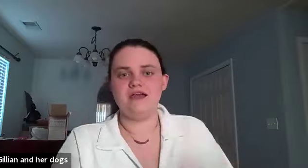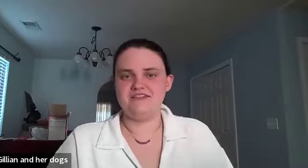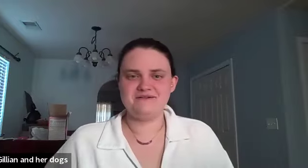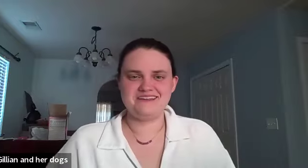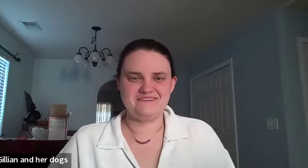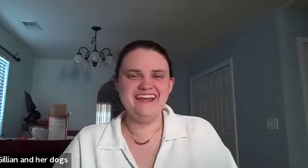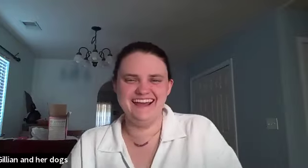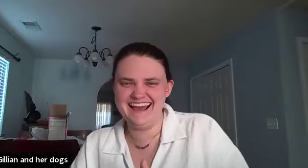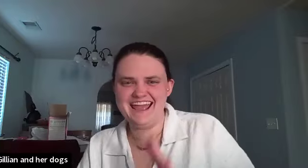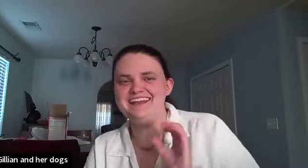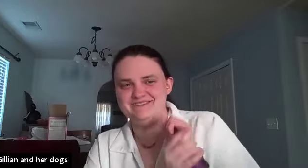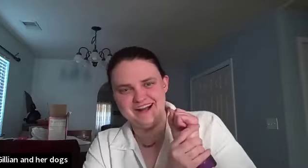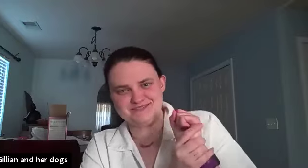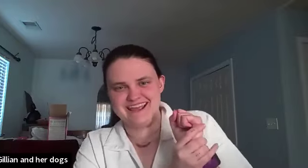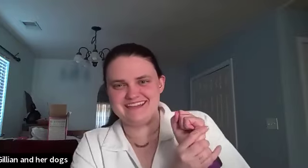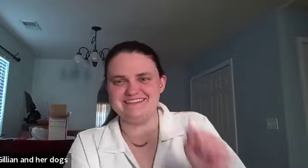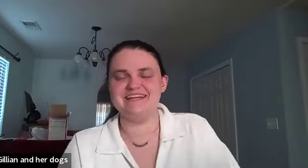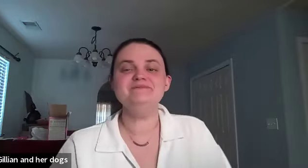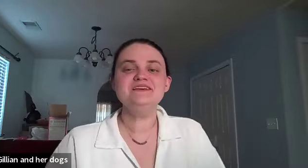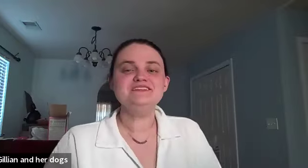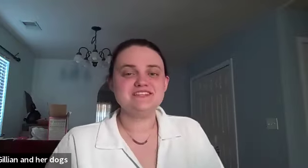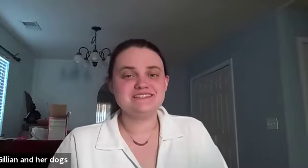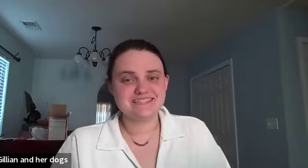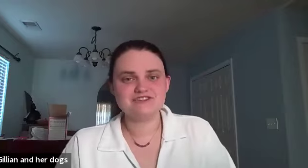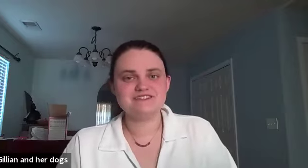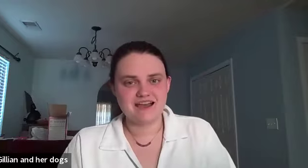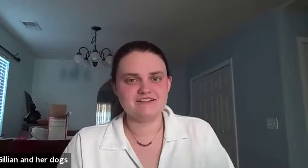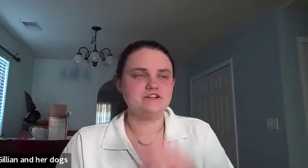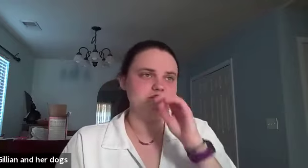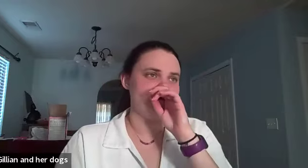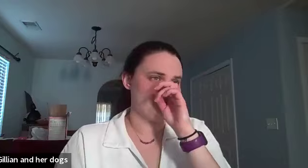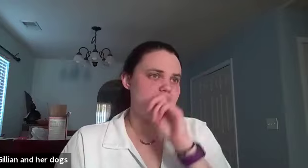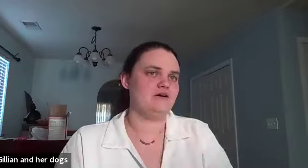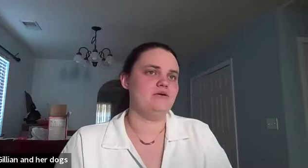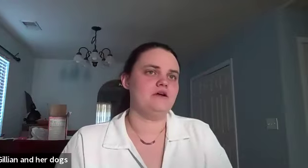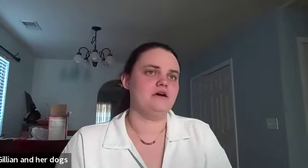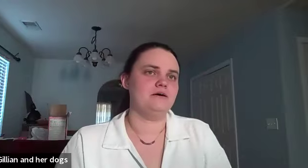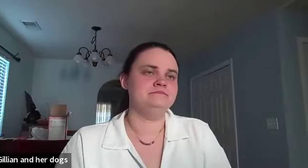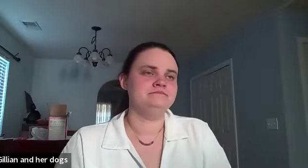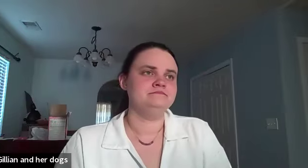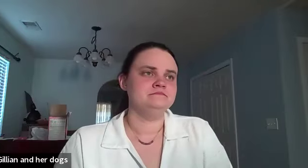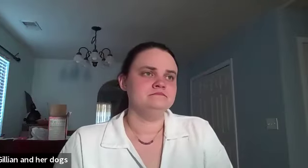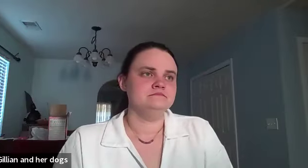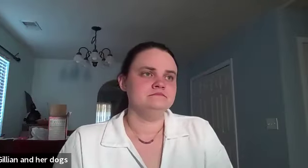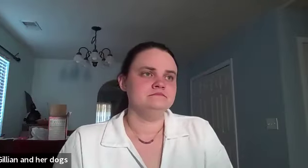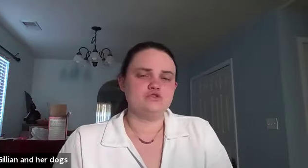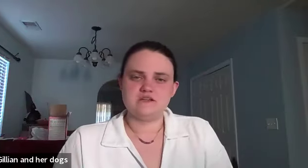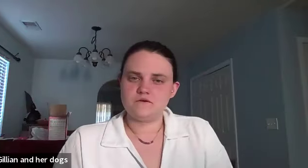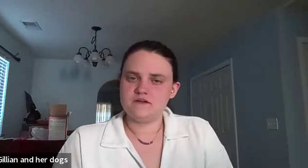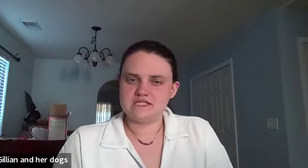Okay, there we go. I had to watch my hand do it. So Caesar salad, fingerspelling that, or those different